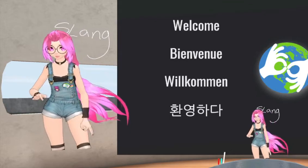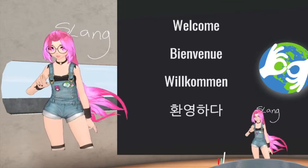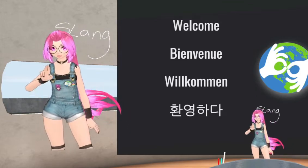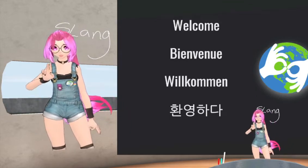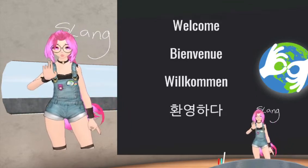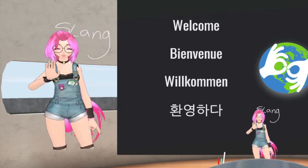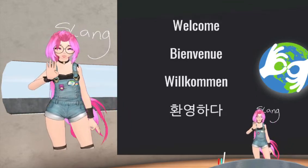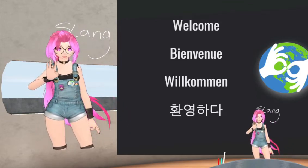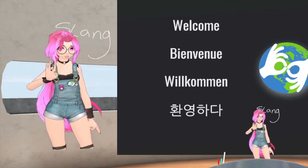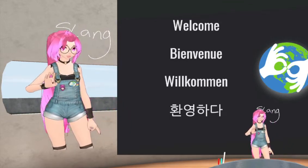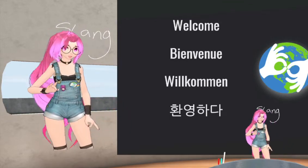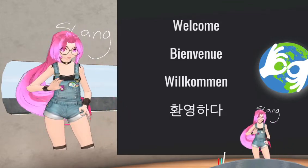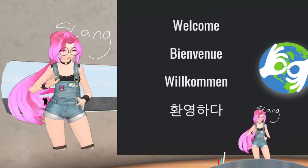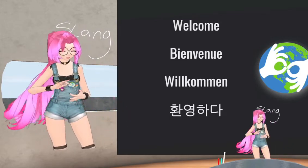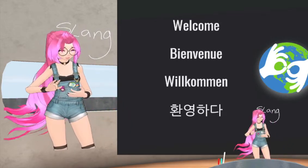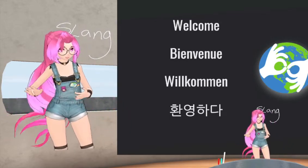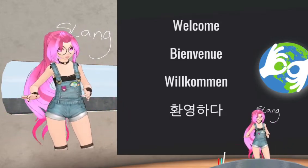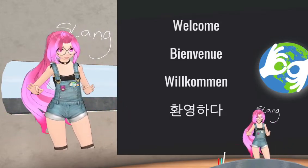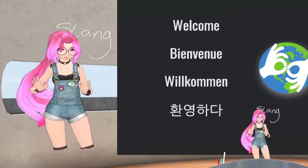B-U...